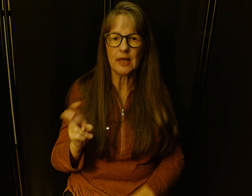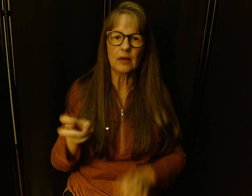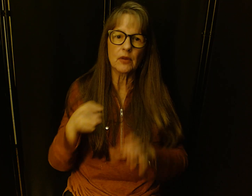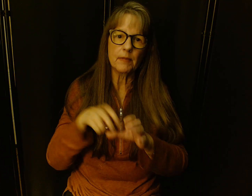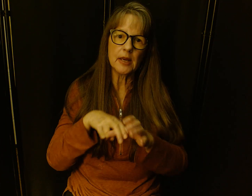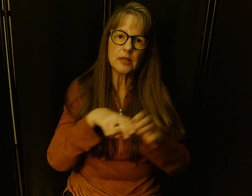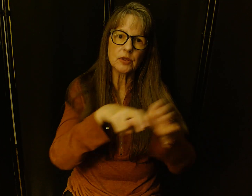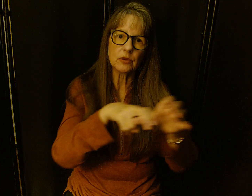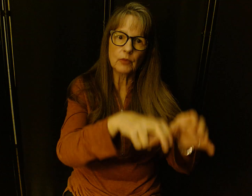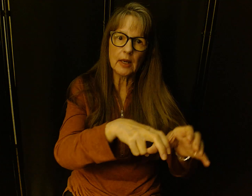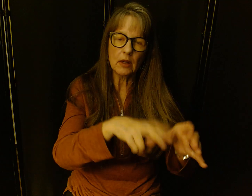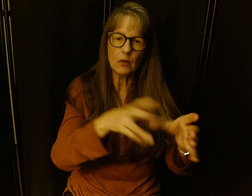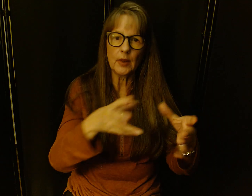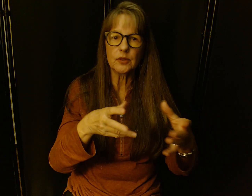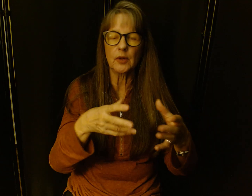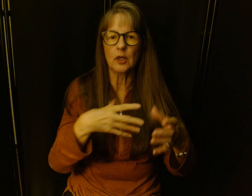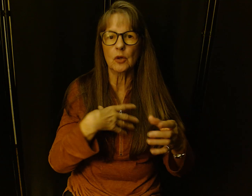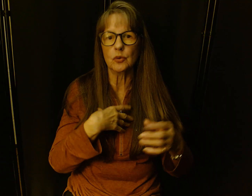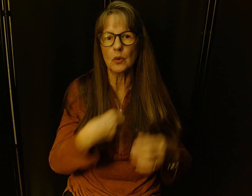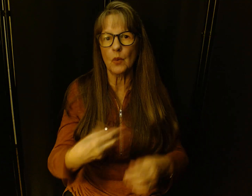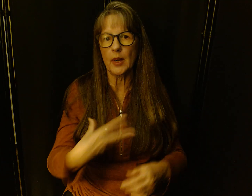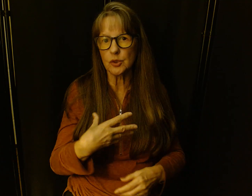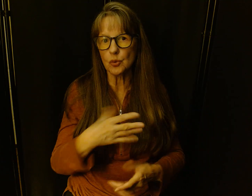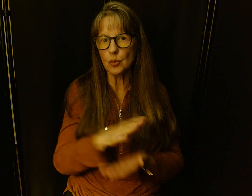the bus and ride a long way so they can go to a white school.